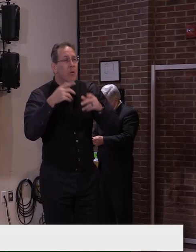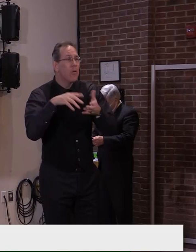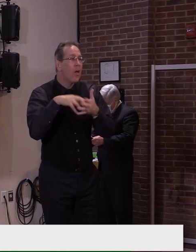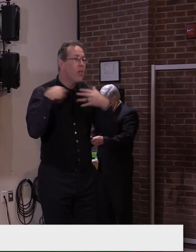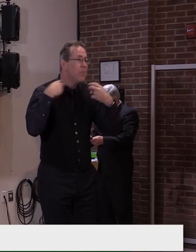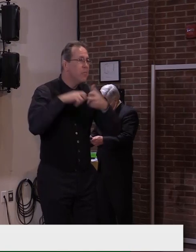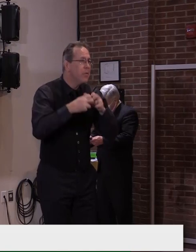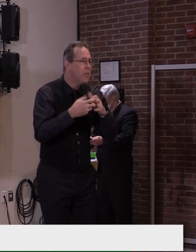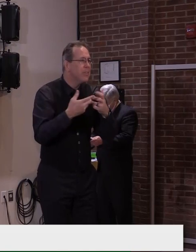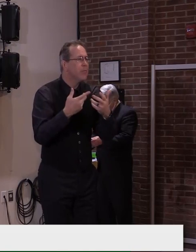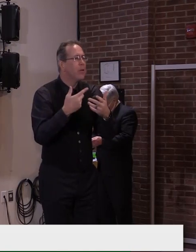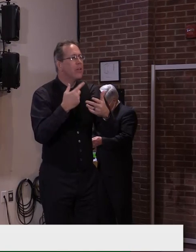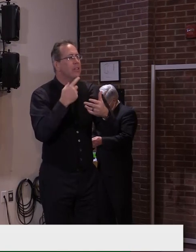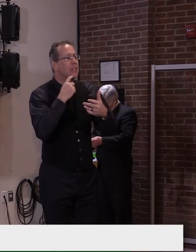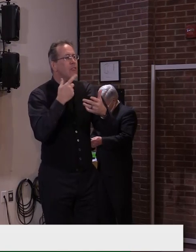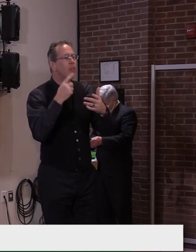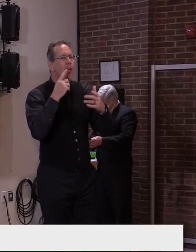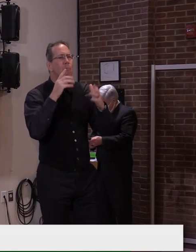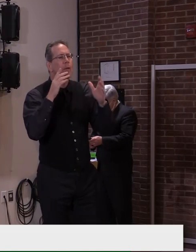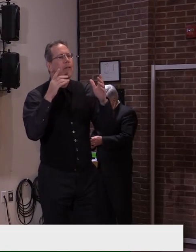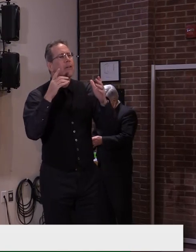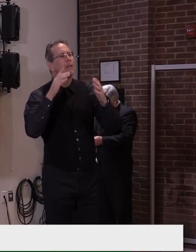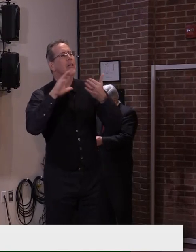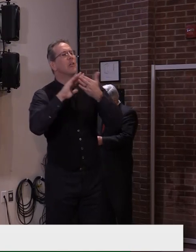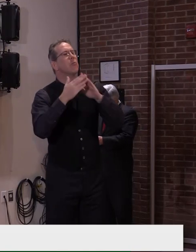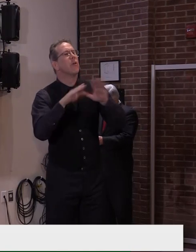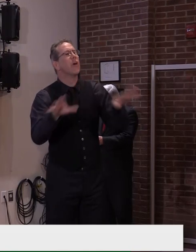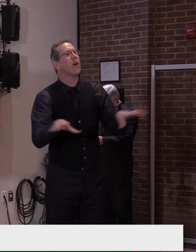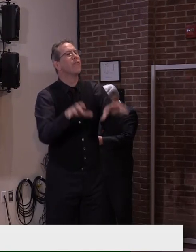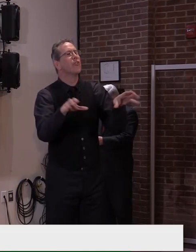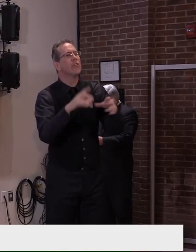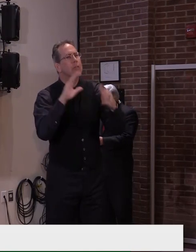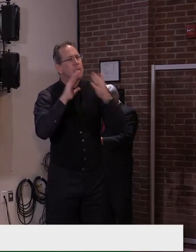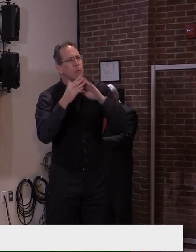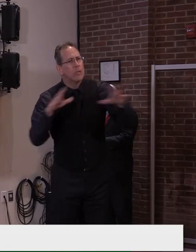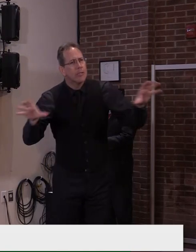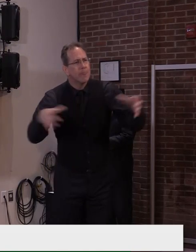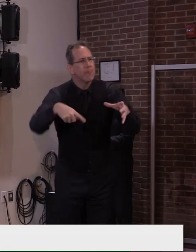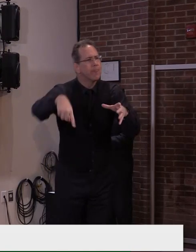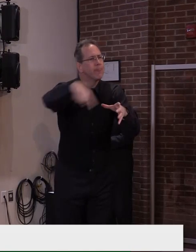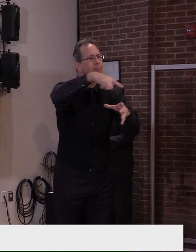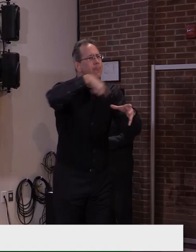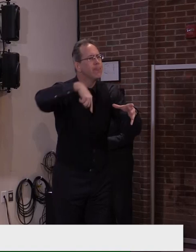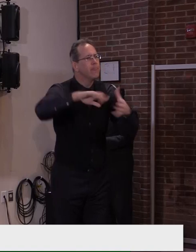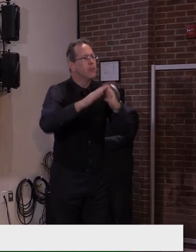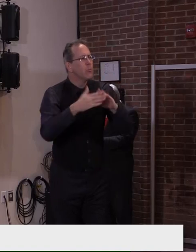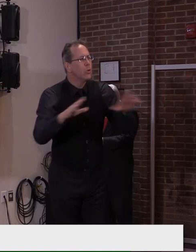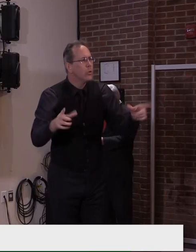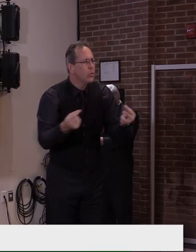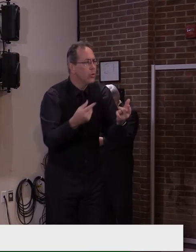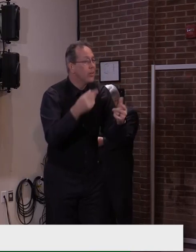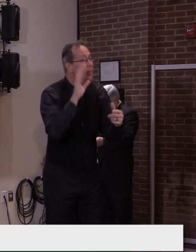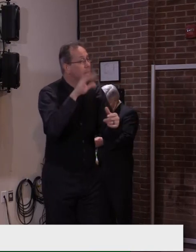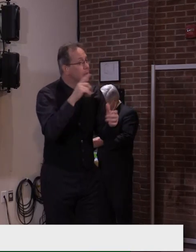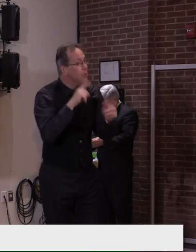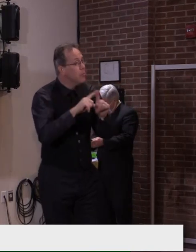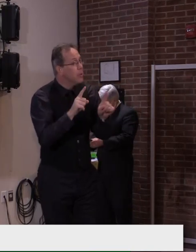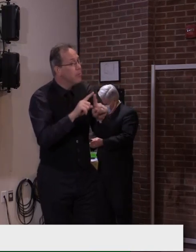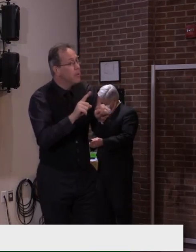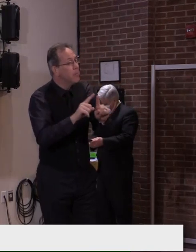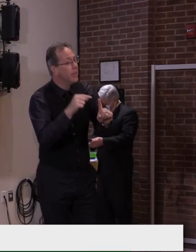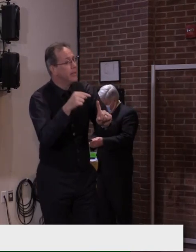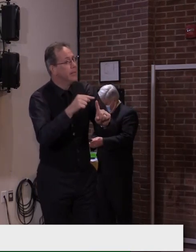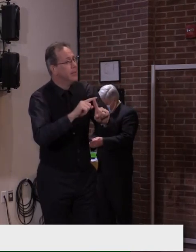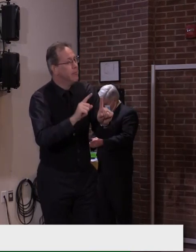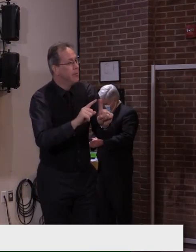a result of that. You have to still keep in mind that the price you pay is that there'll be people who are very vulnerable who may